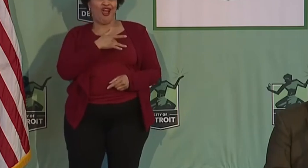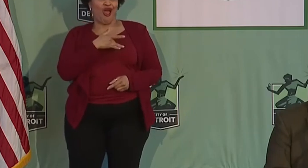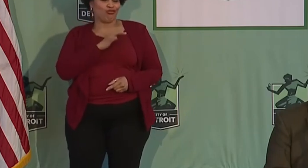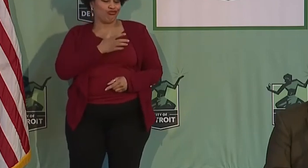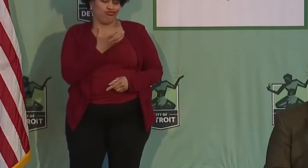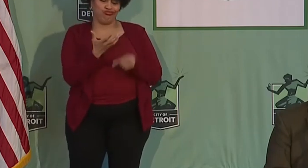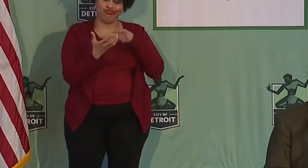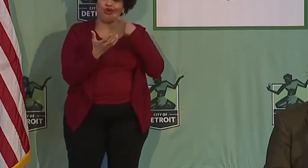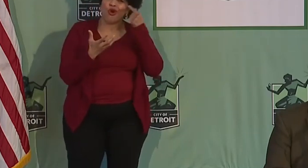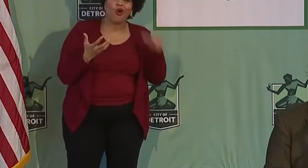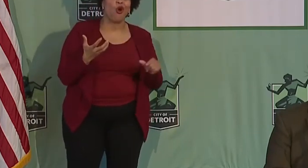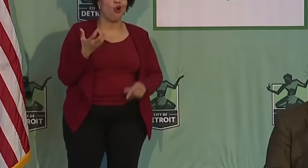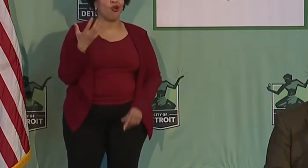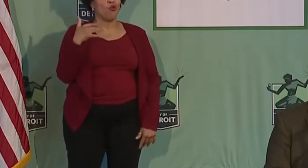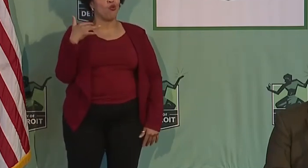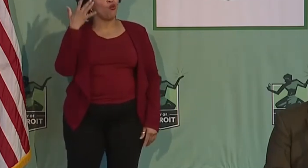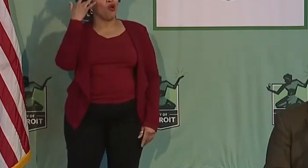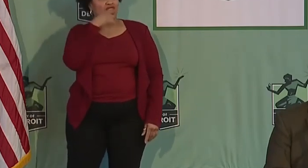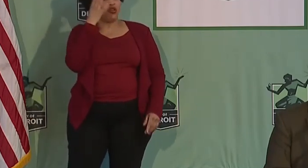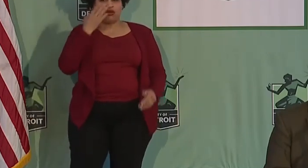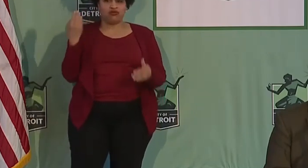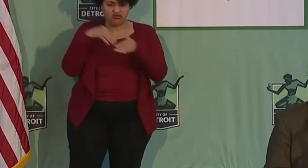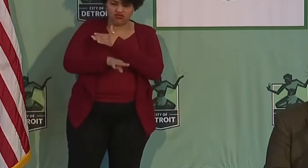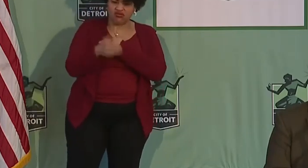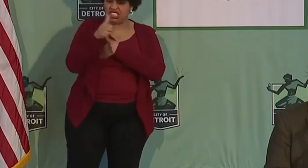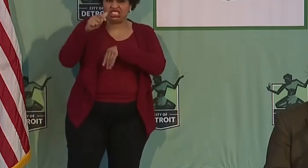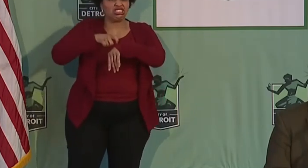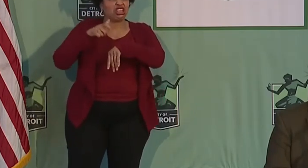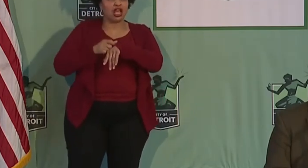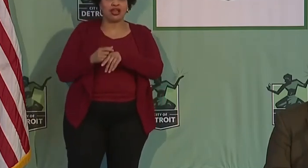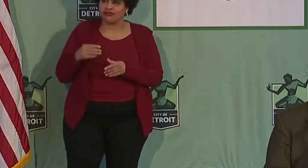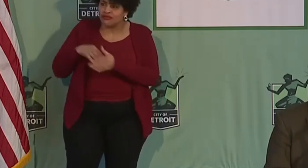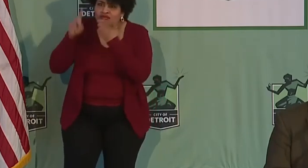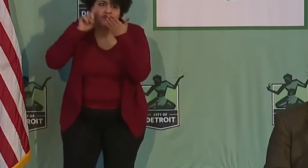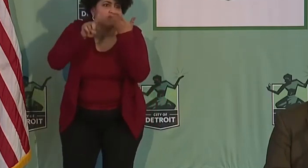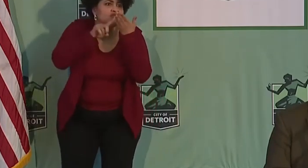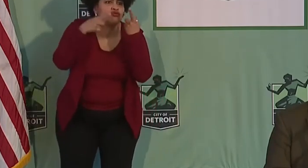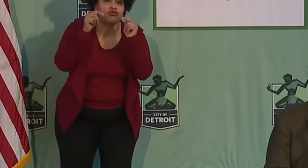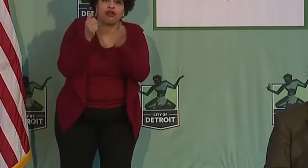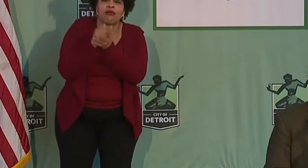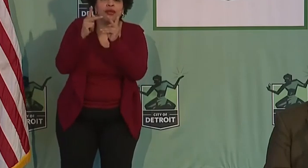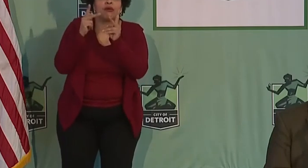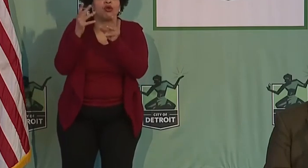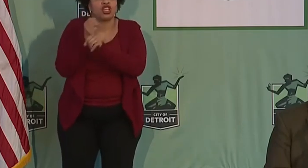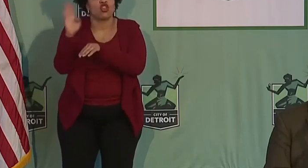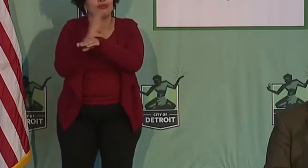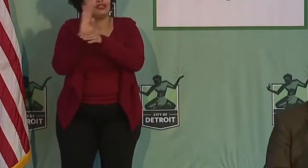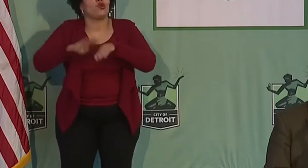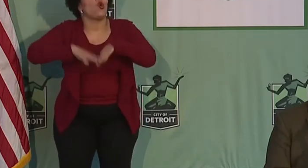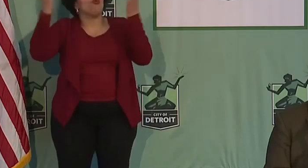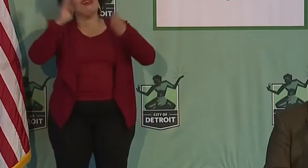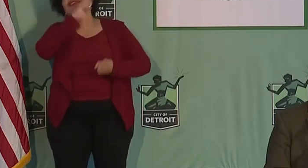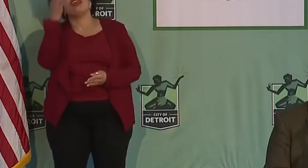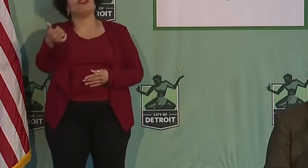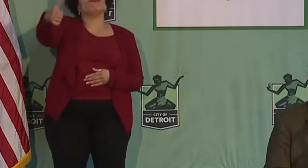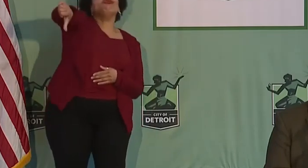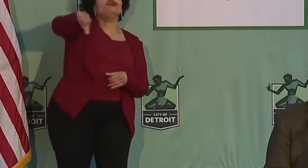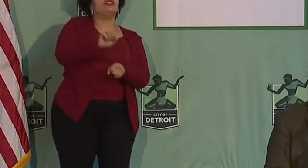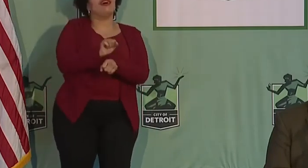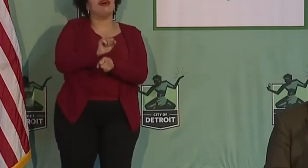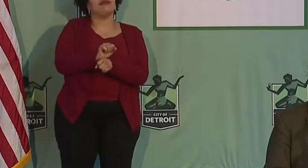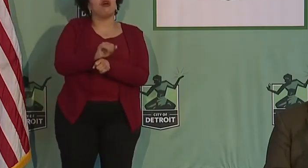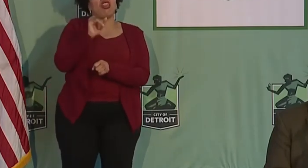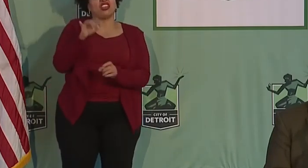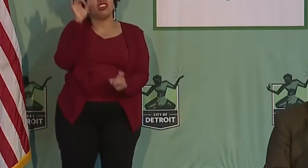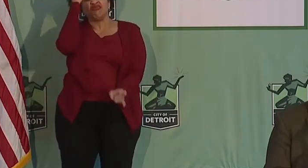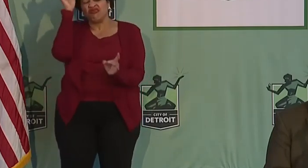and weekends to get an inspection so businesses could get open. He never turned down an assignment. And it was a